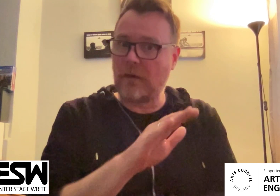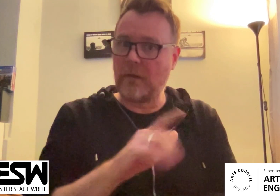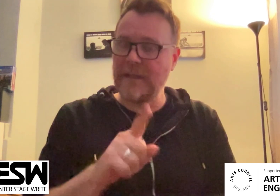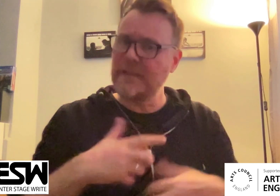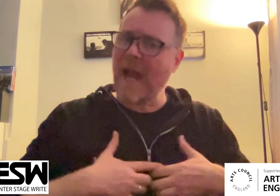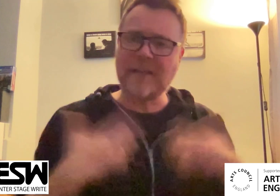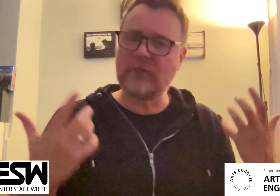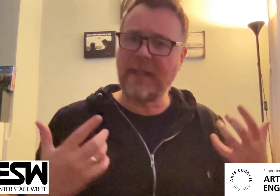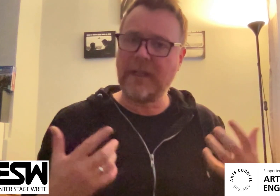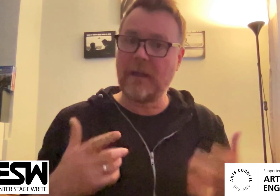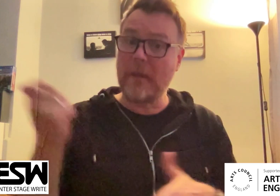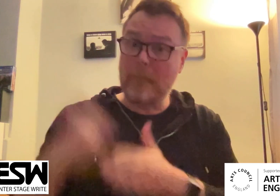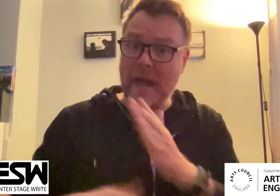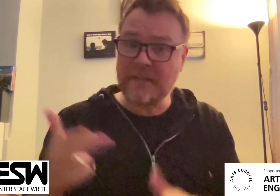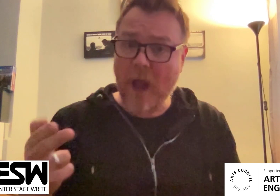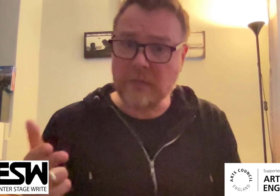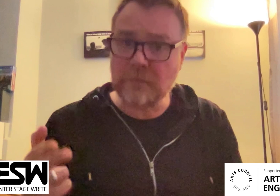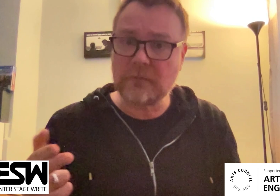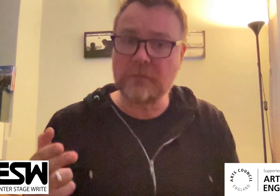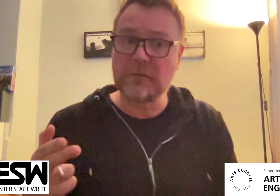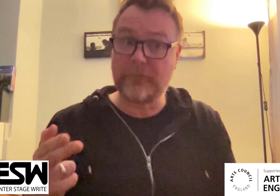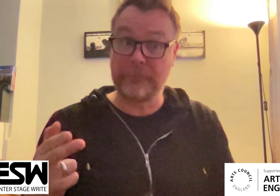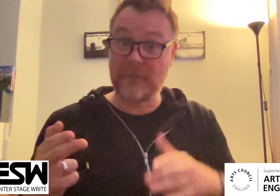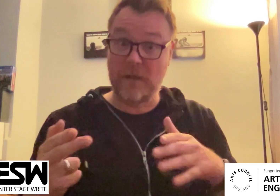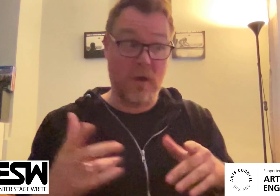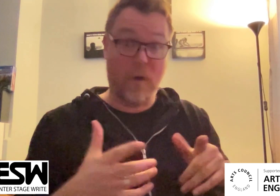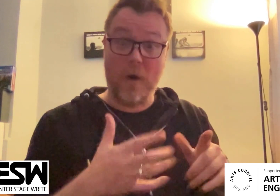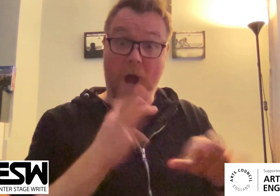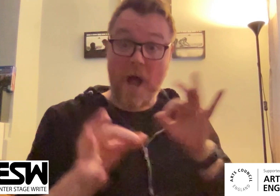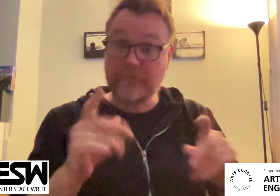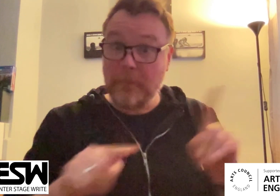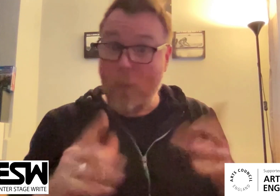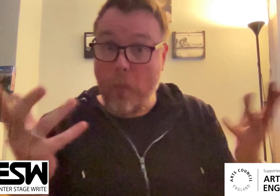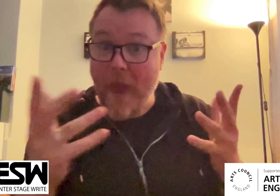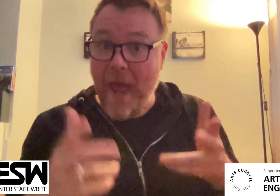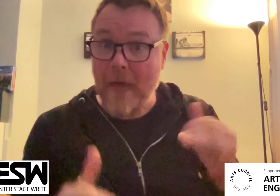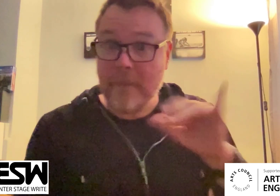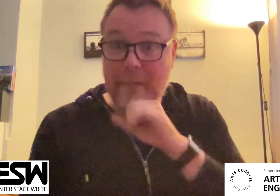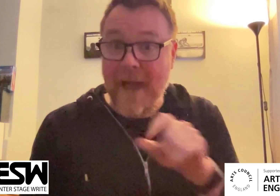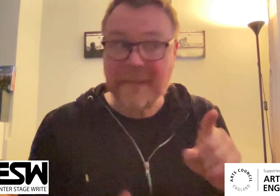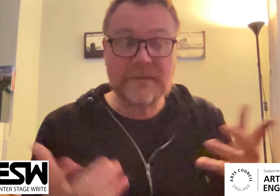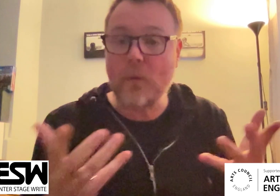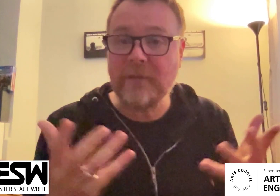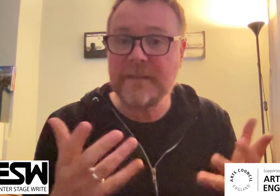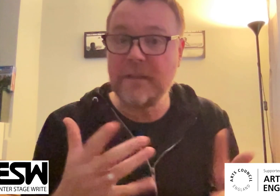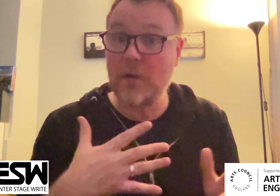to seek his revenge. So externally he's angry, he's bought a gun, he's asked people where the bad guy is, and he wants to